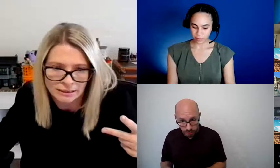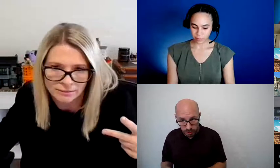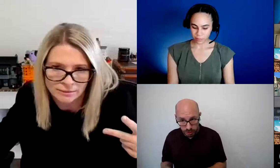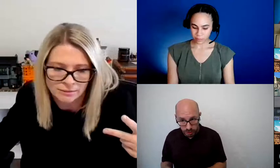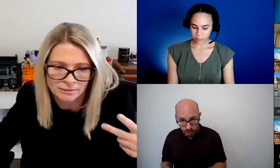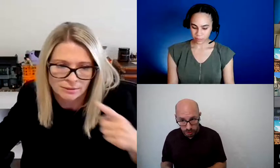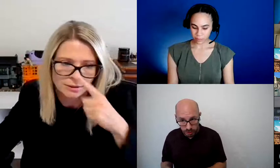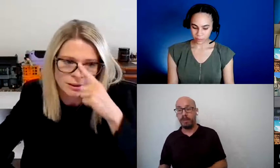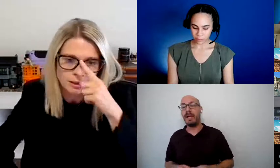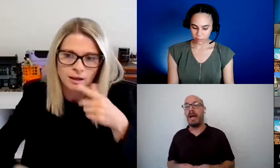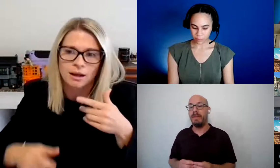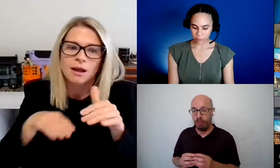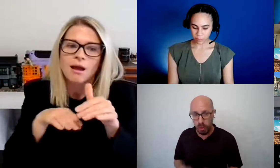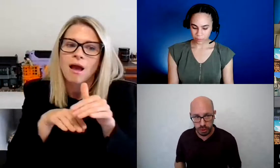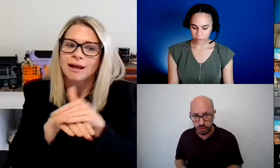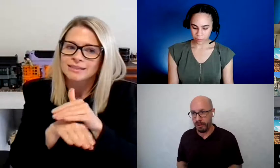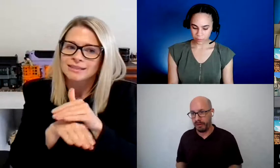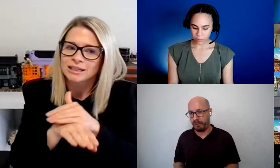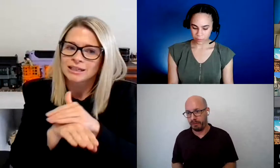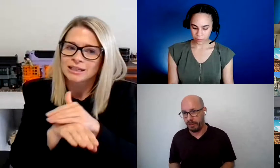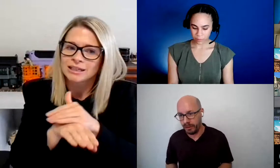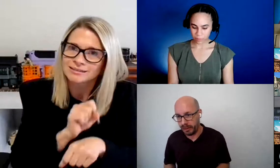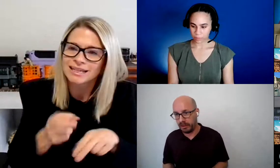accessibility, and there's auditory accessibility.